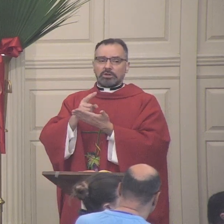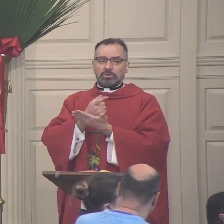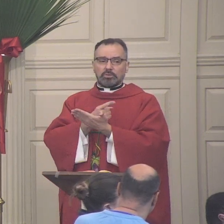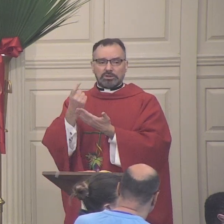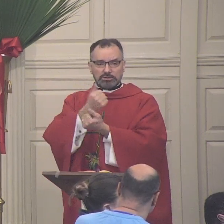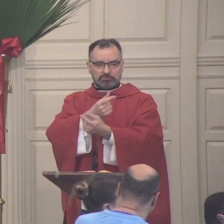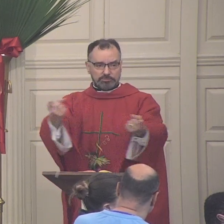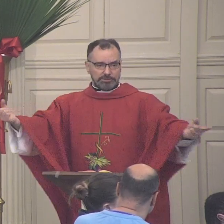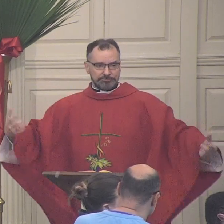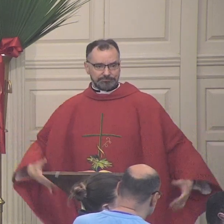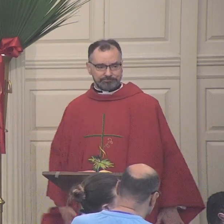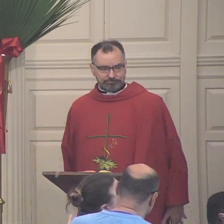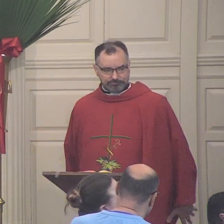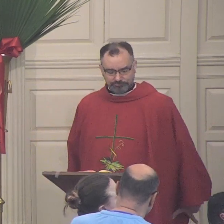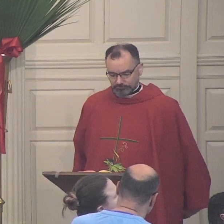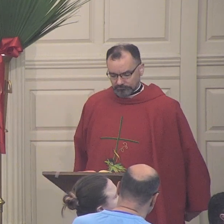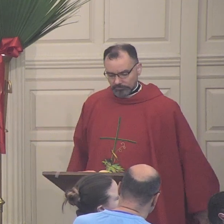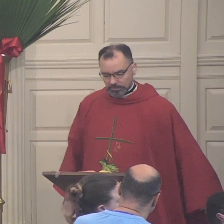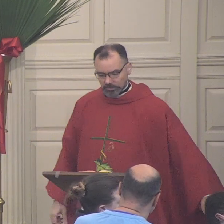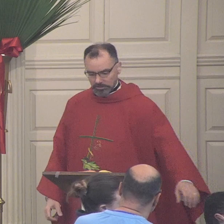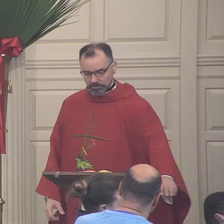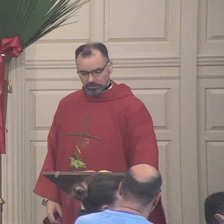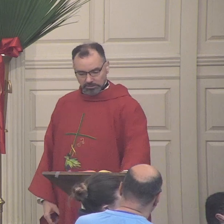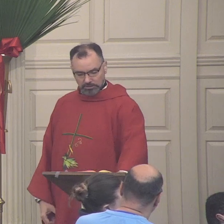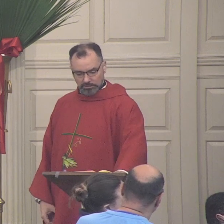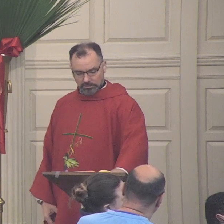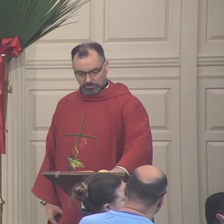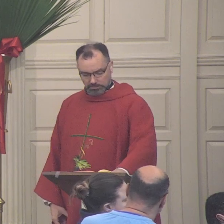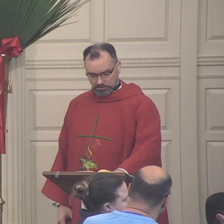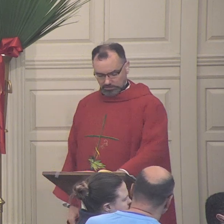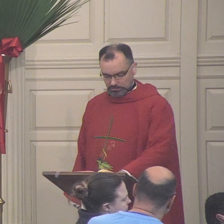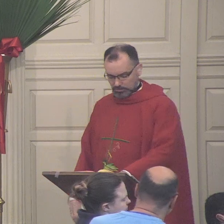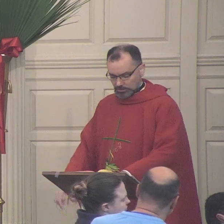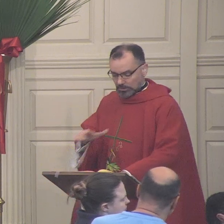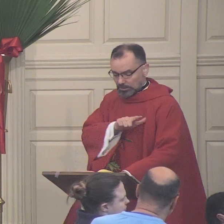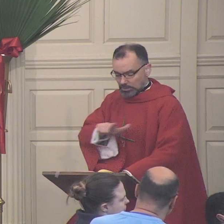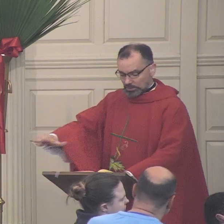Have a blessed Holy Week, everyone.